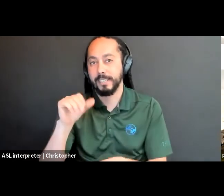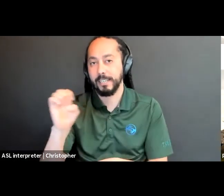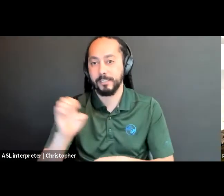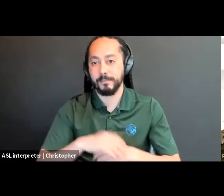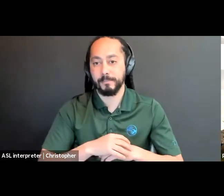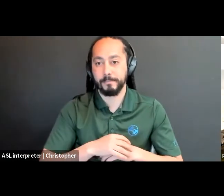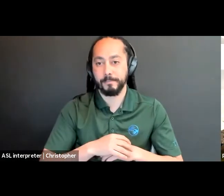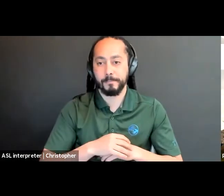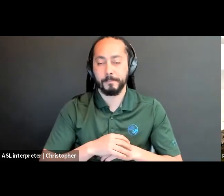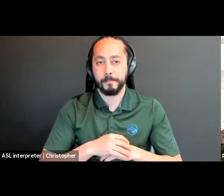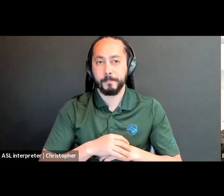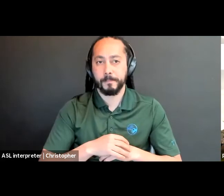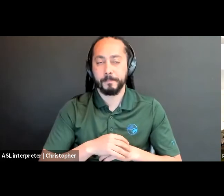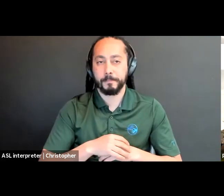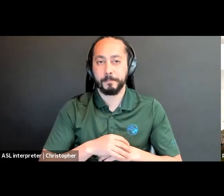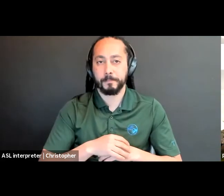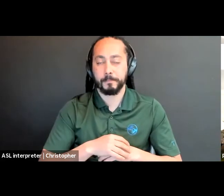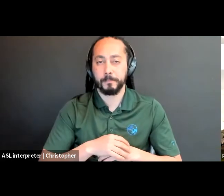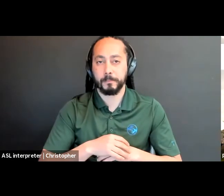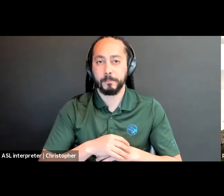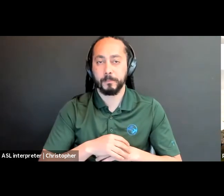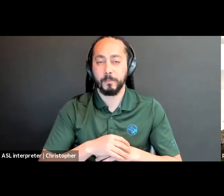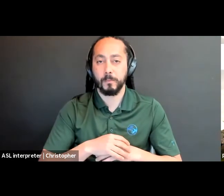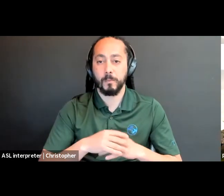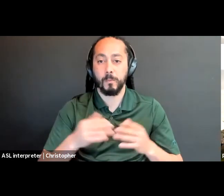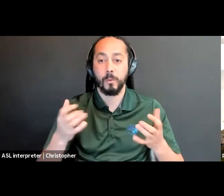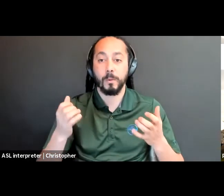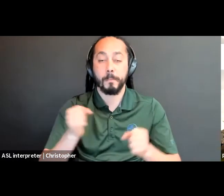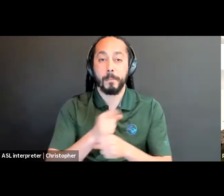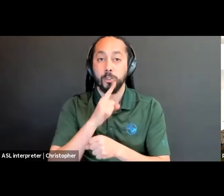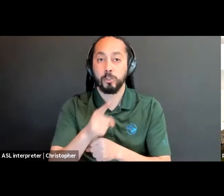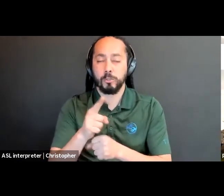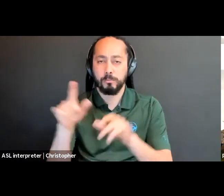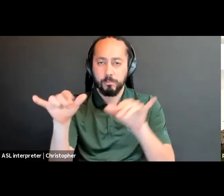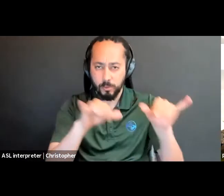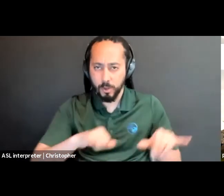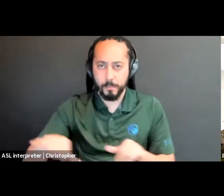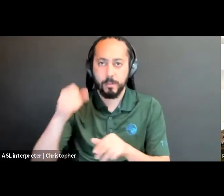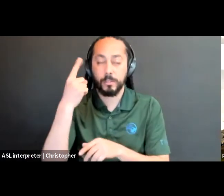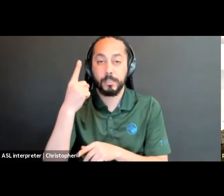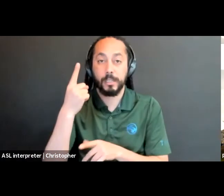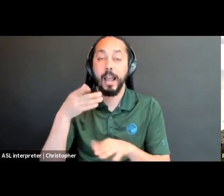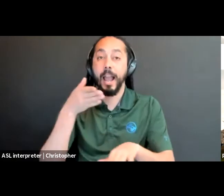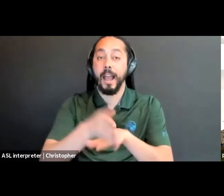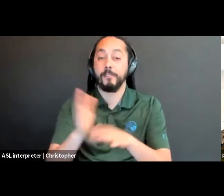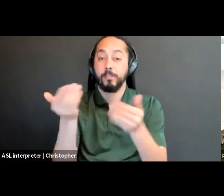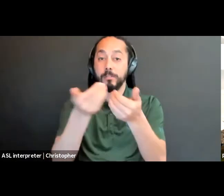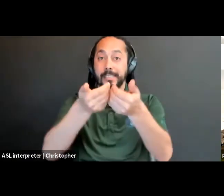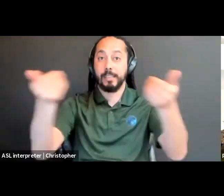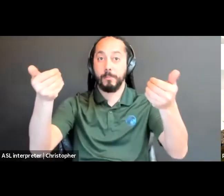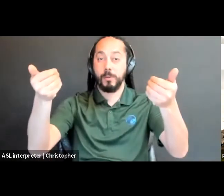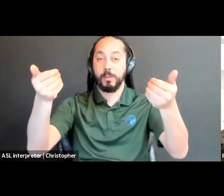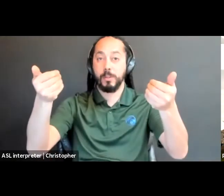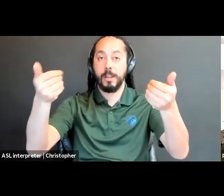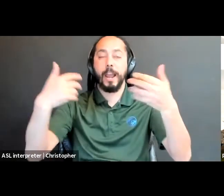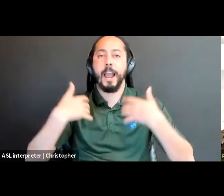Just to make sure there's some common understanding, I think everyone agrees that after separation, healthy, loving parents should try to